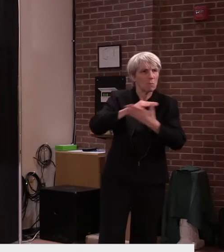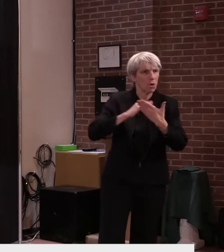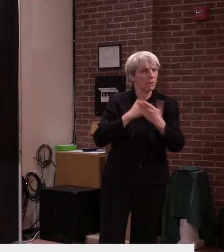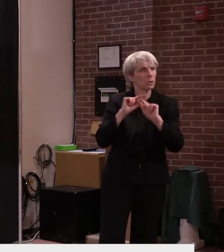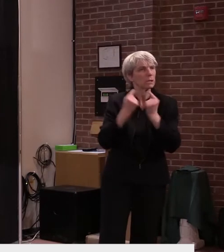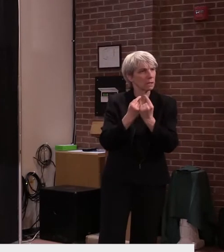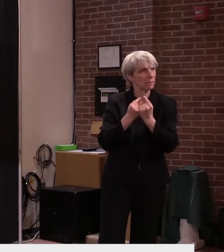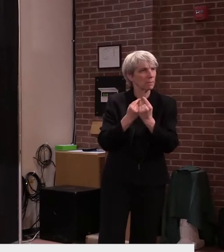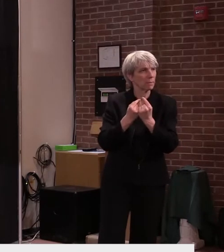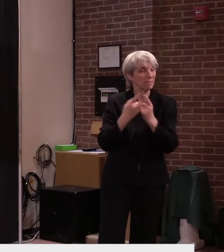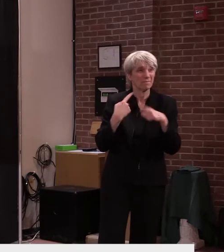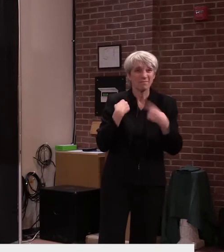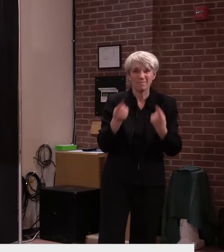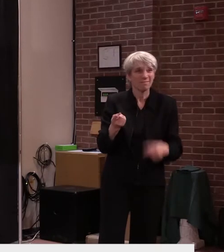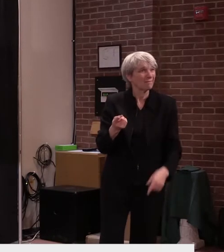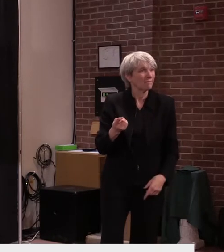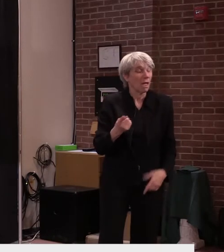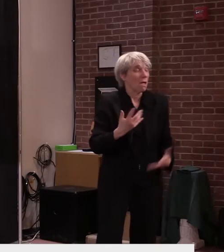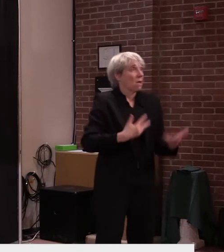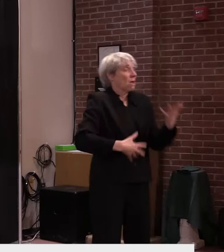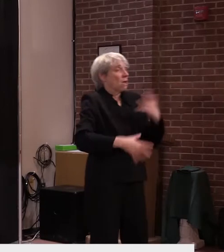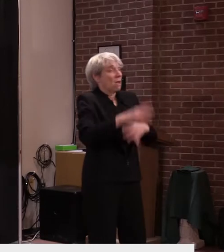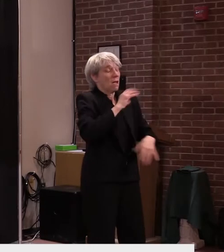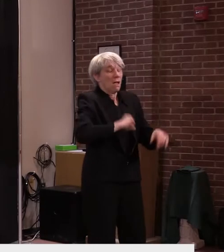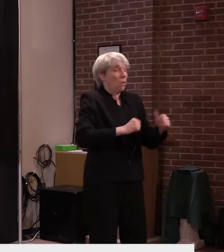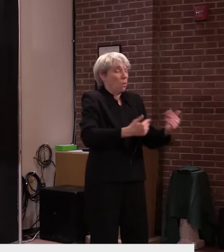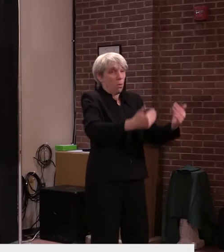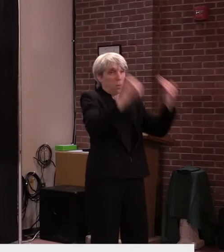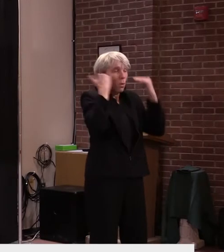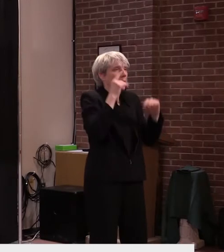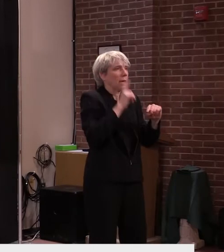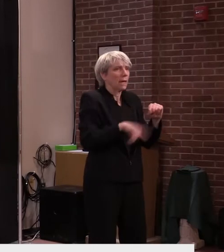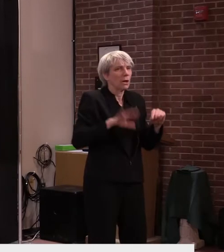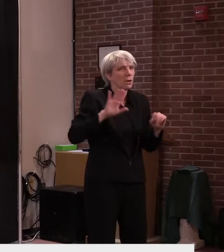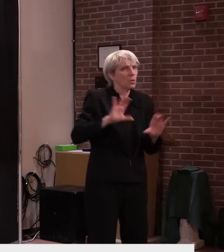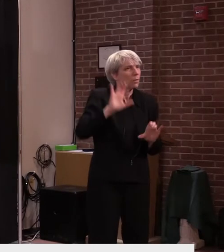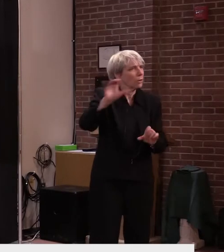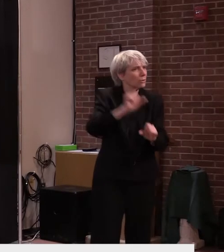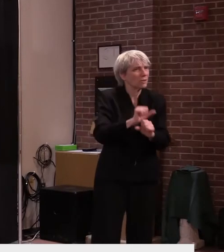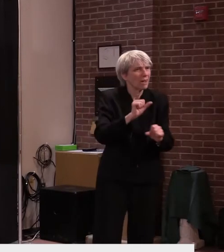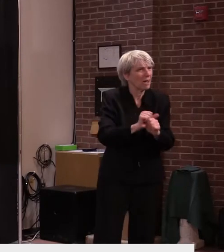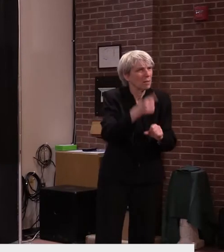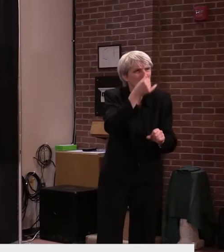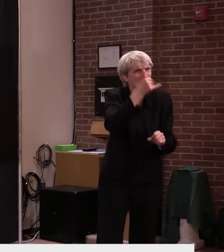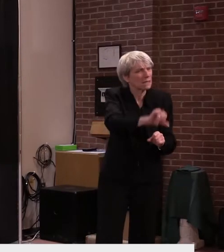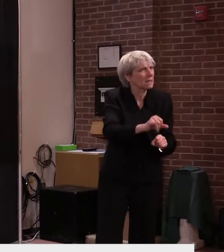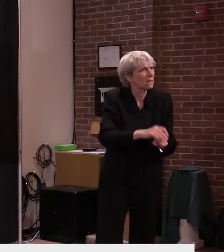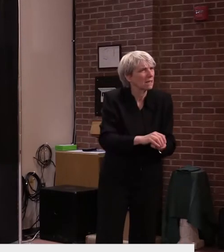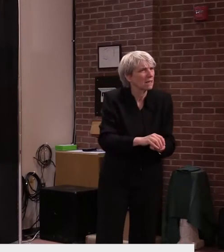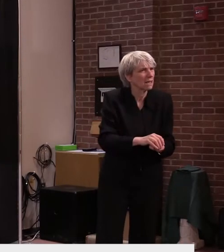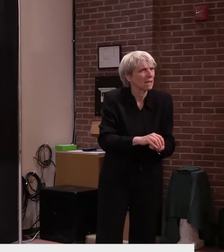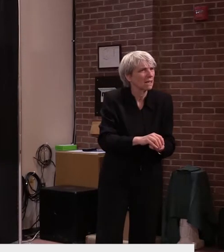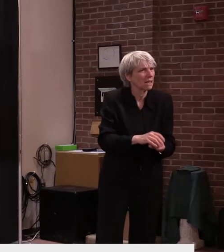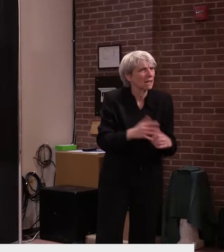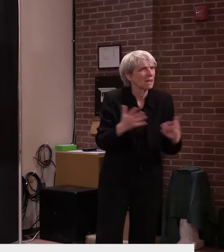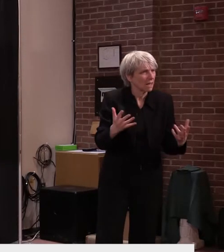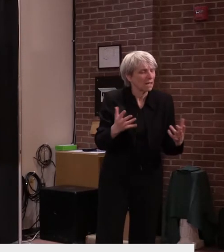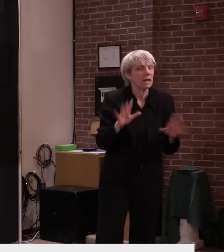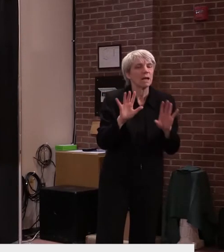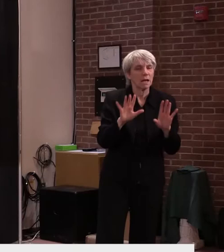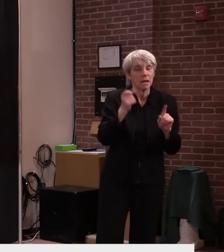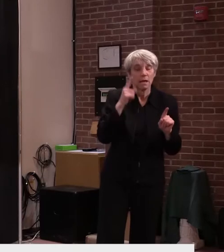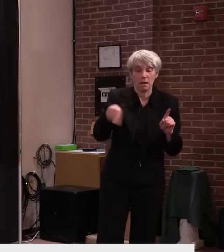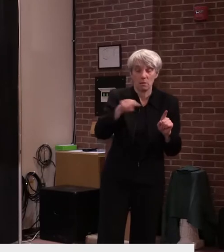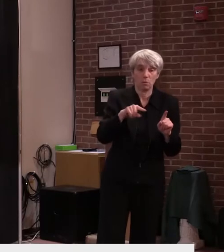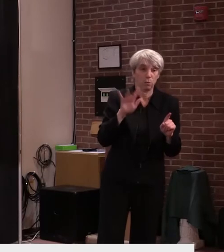have not been able to do the work they are trained to do and is so desperately needed during this time. They have been